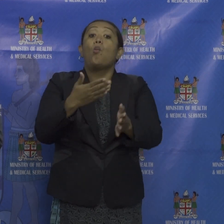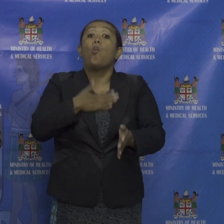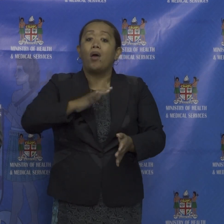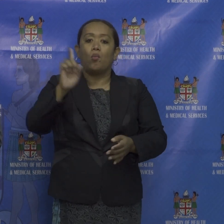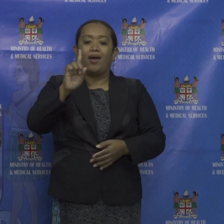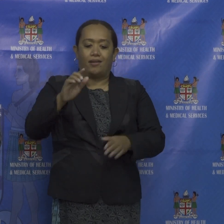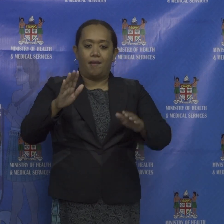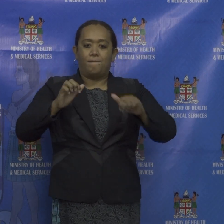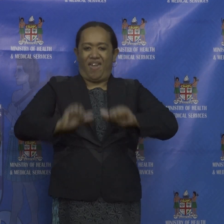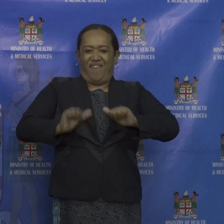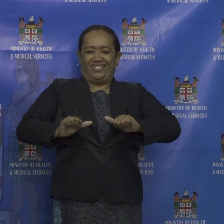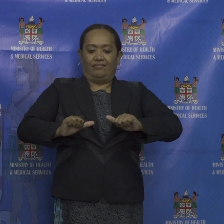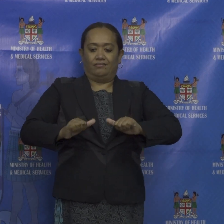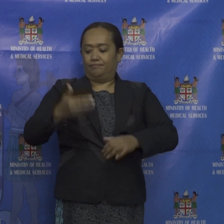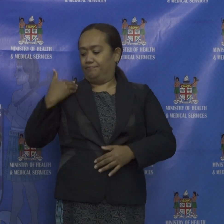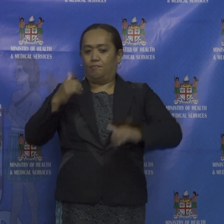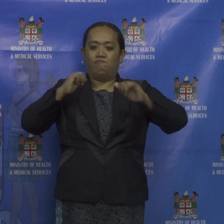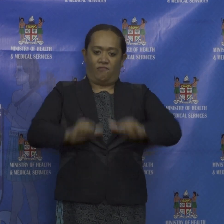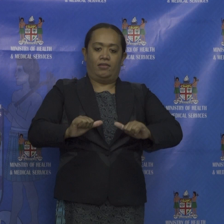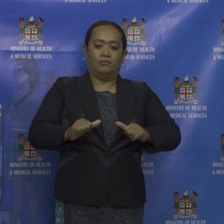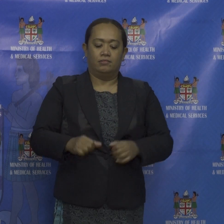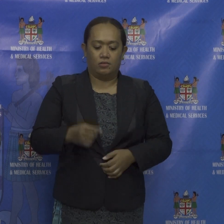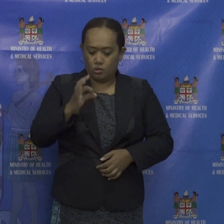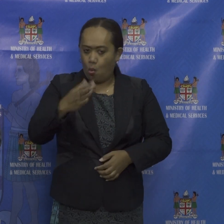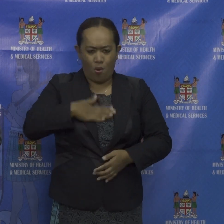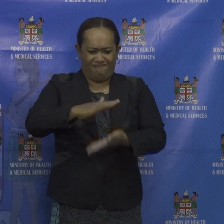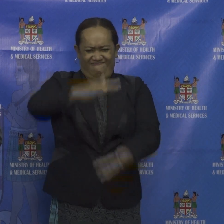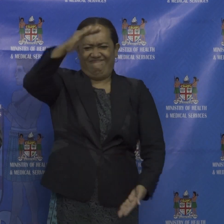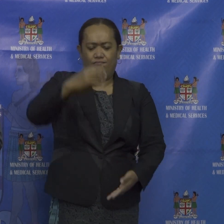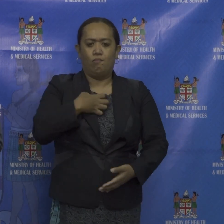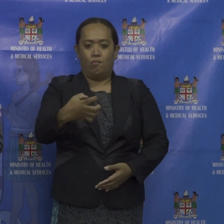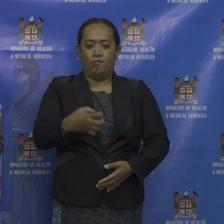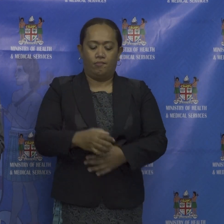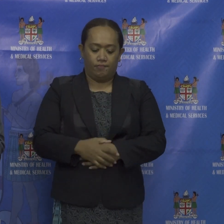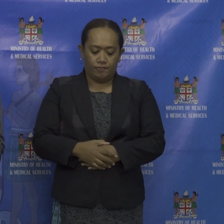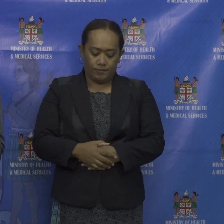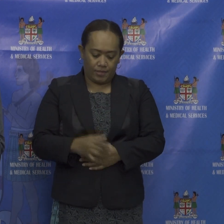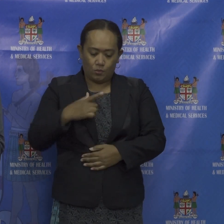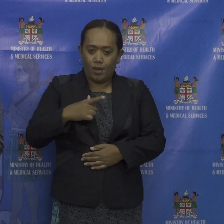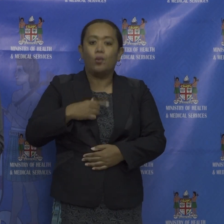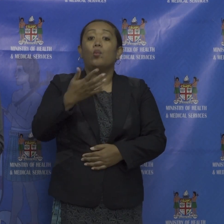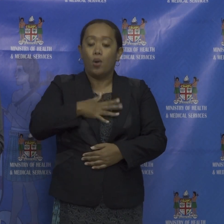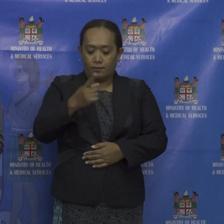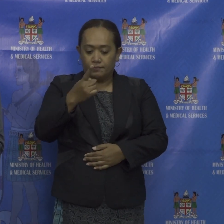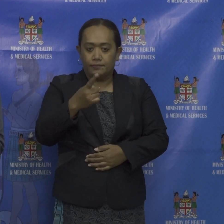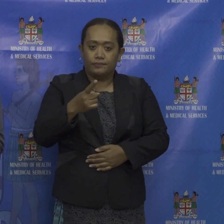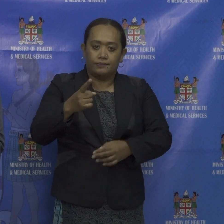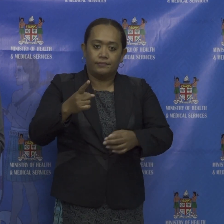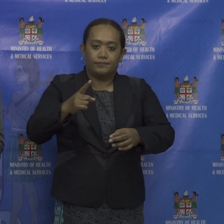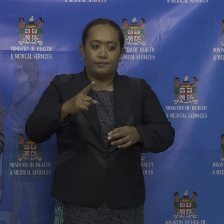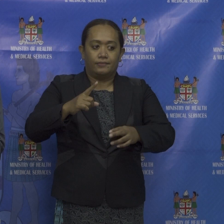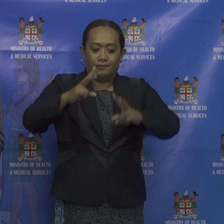action is to stopping the cost from rising any further. Early diagnosis of the virus can increase